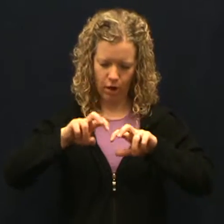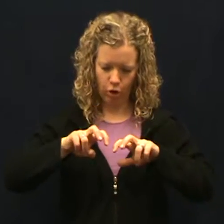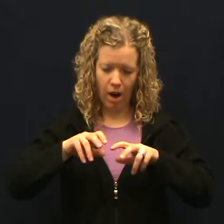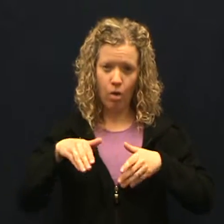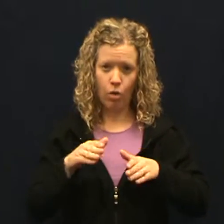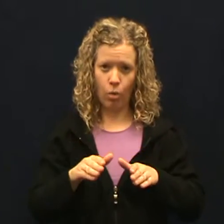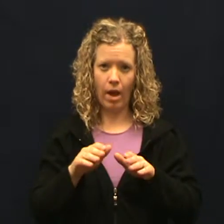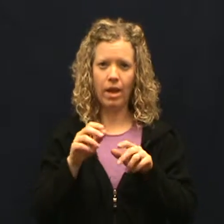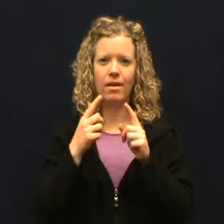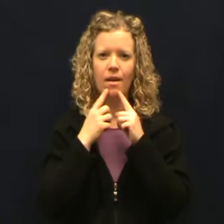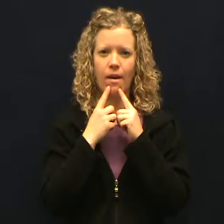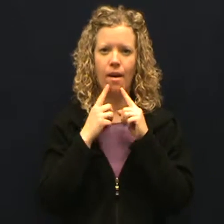get the amount from the principal.